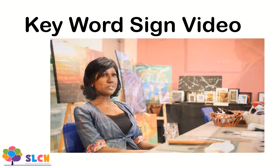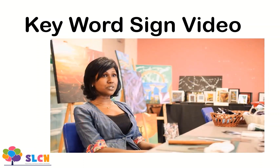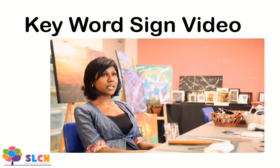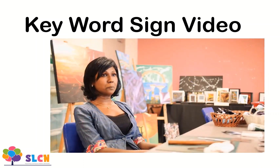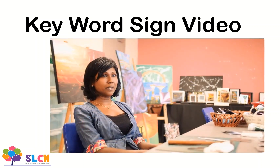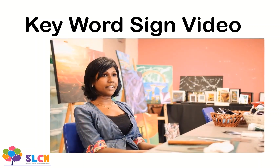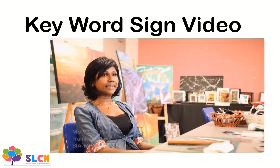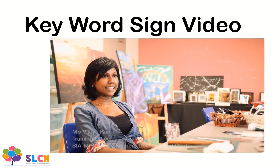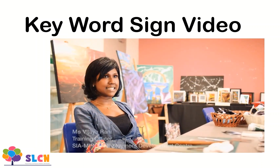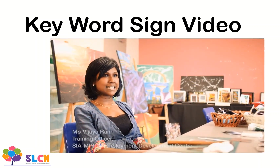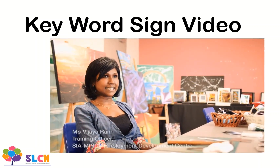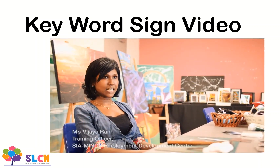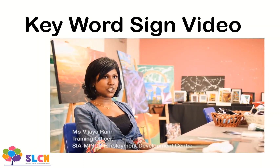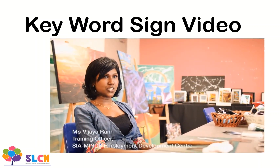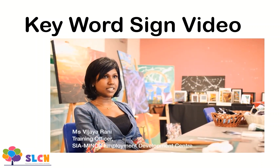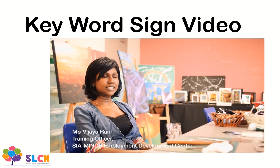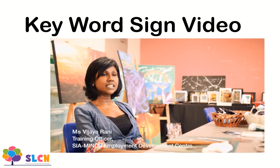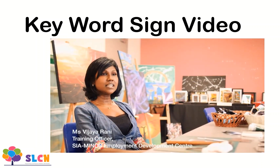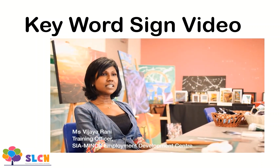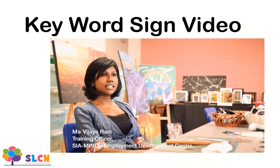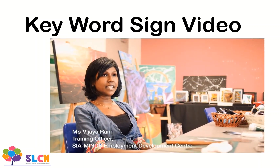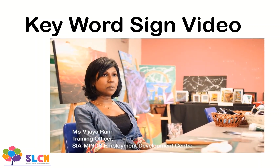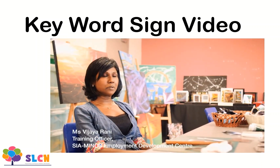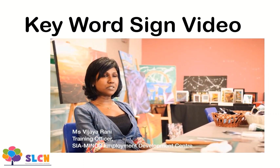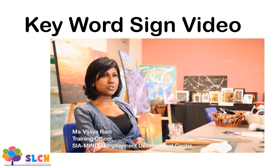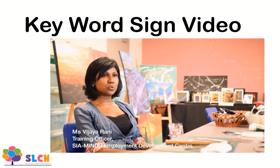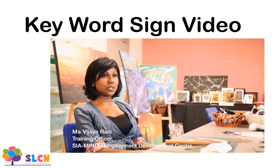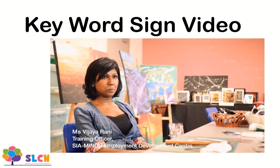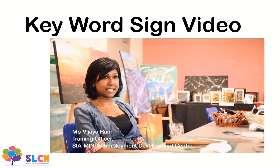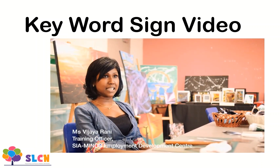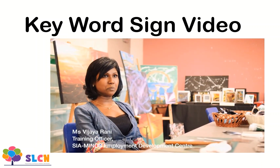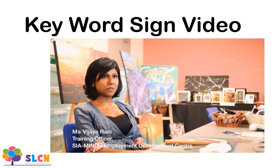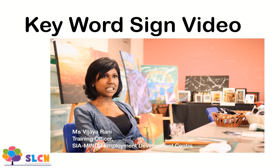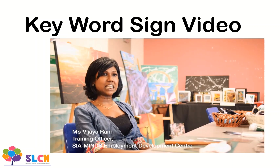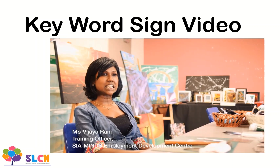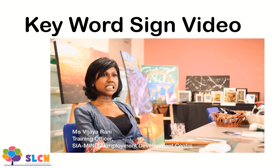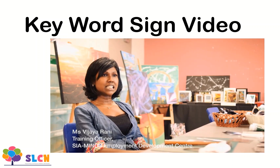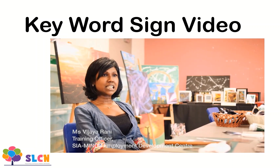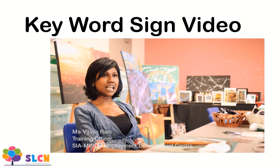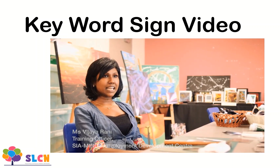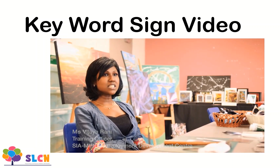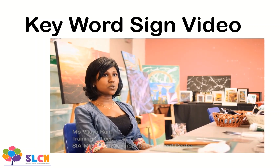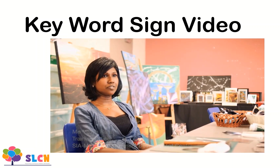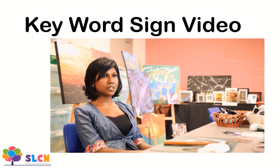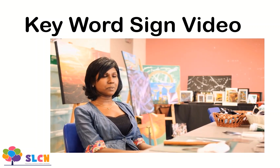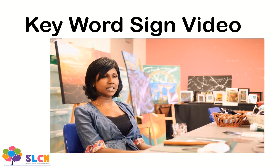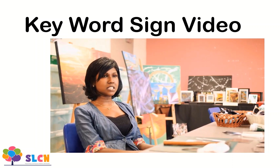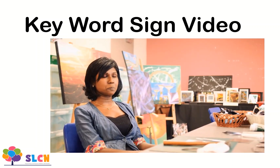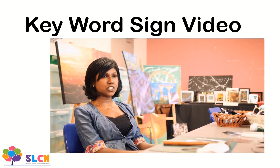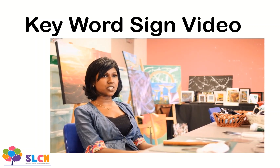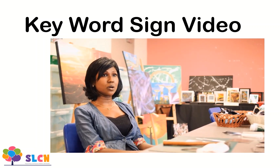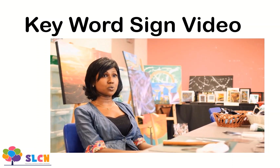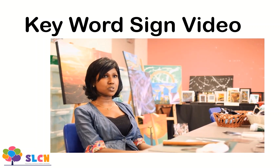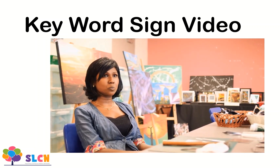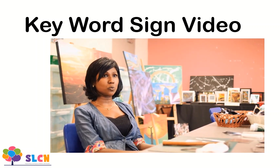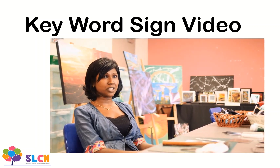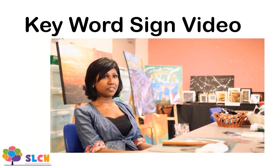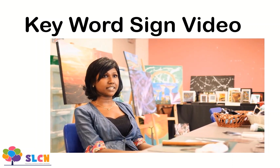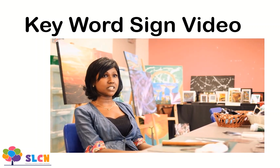get my clients' attention. They are able to imitate me. Clients with limited speech are also motivated to